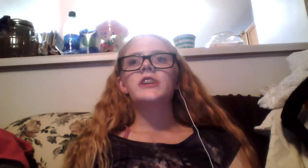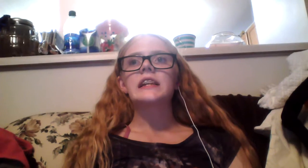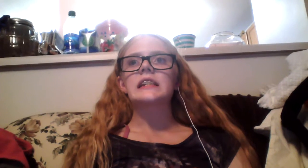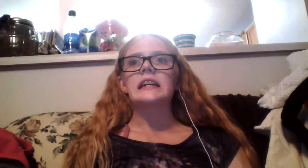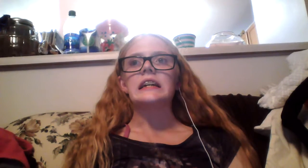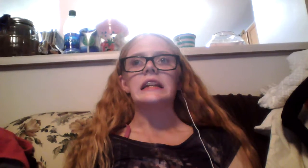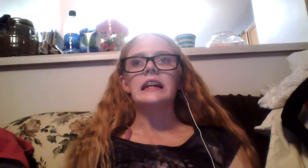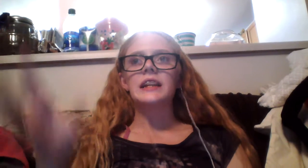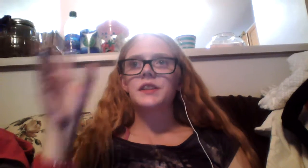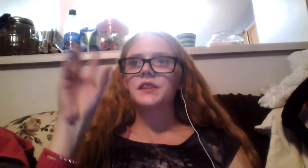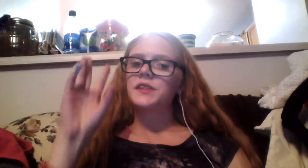She's in